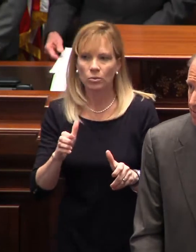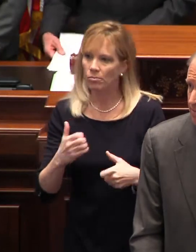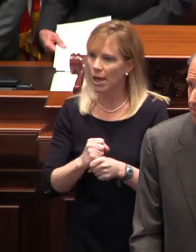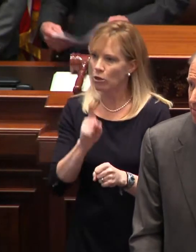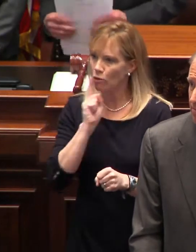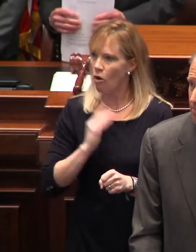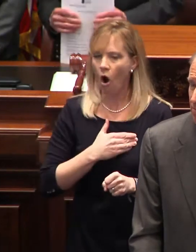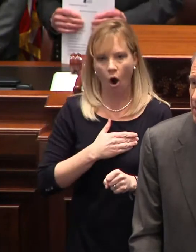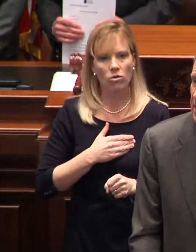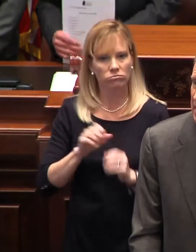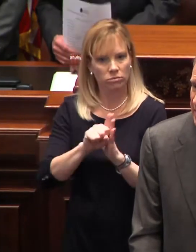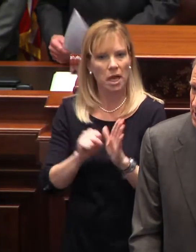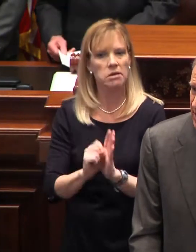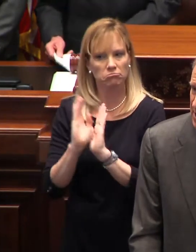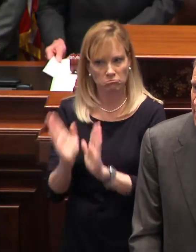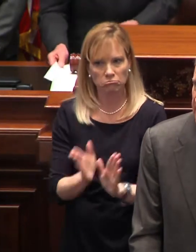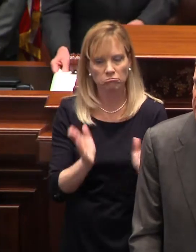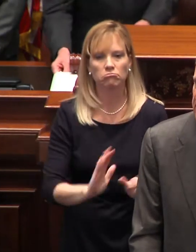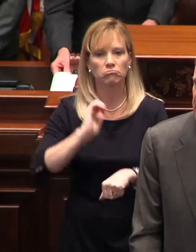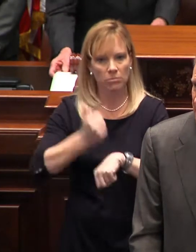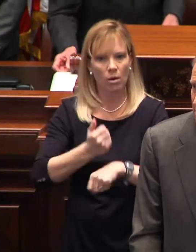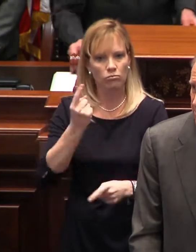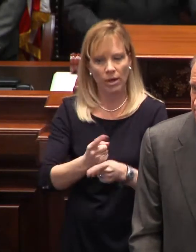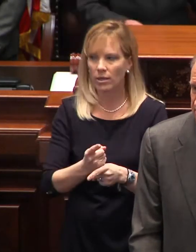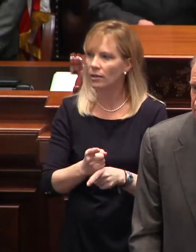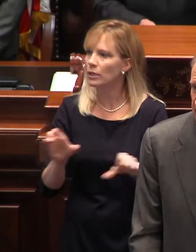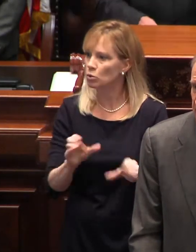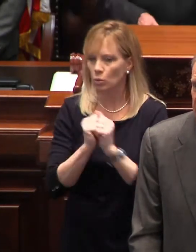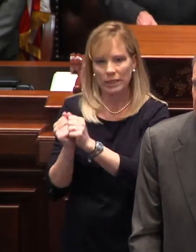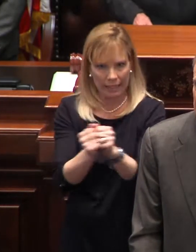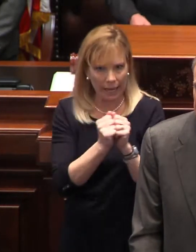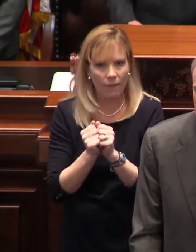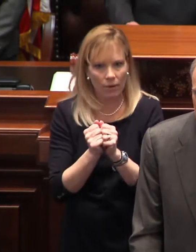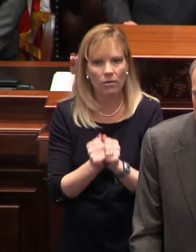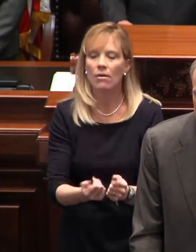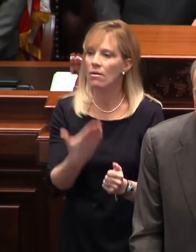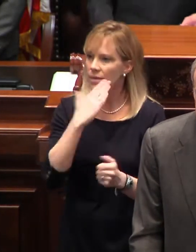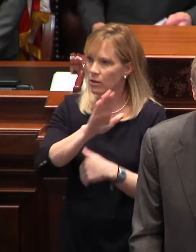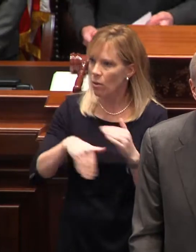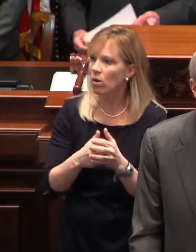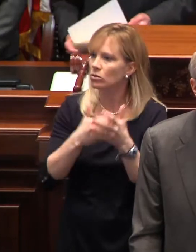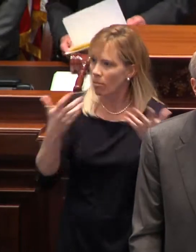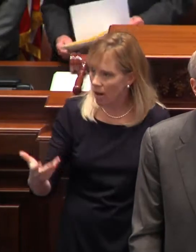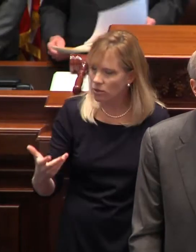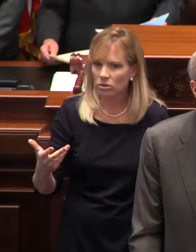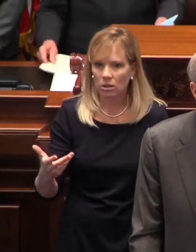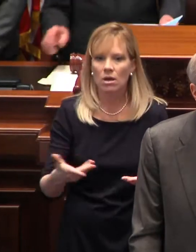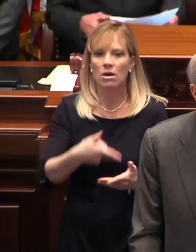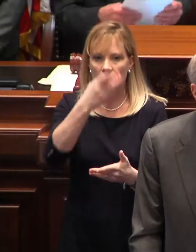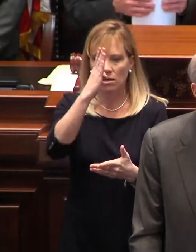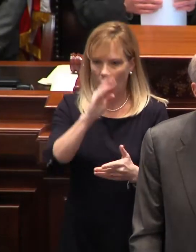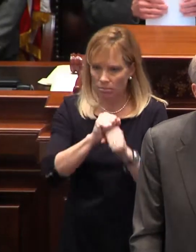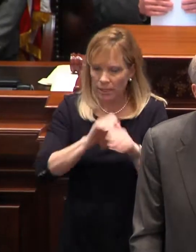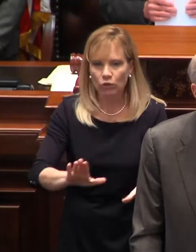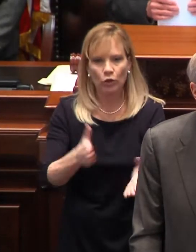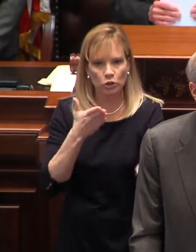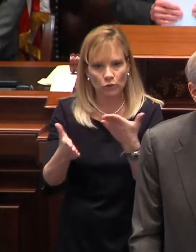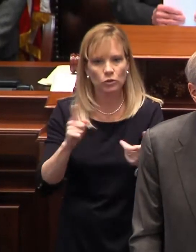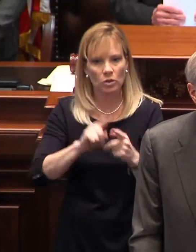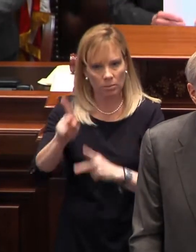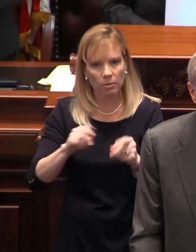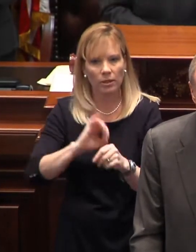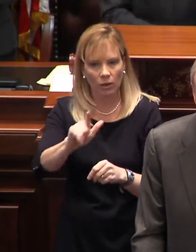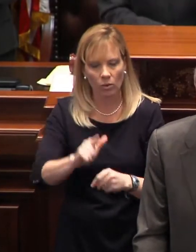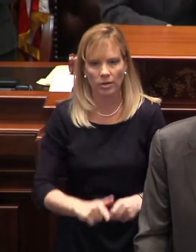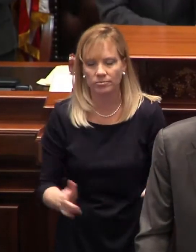order. Let's get it done together. Thank you all very much. And God bless you for your service to the people